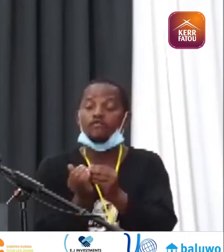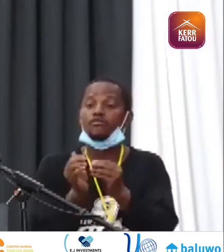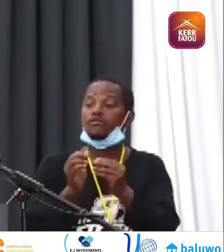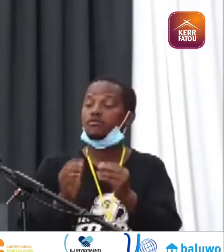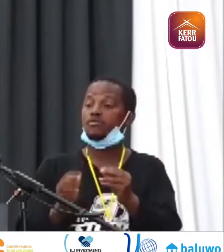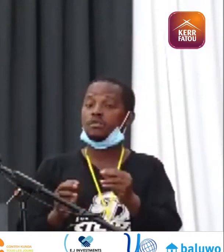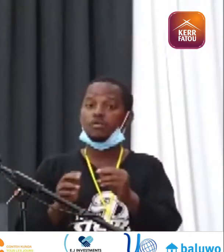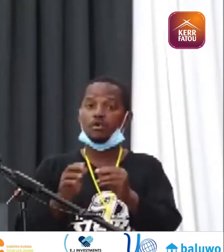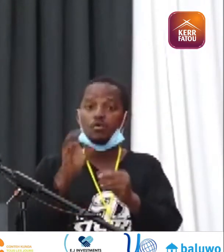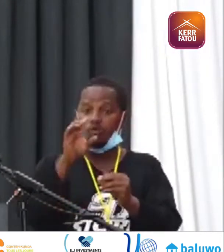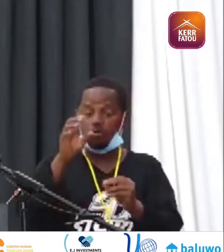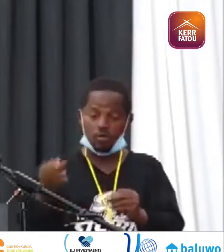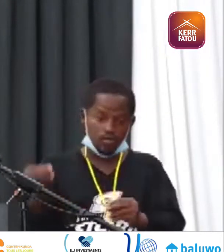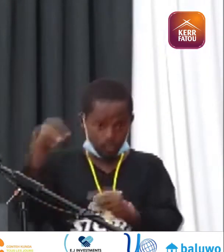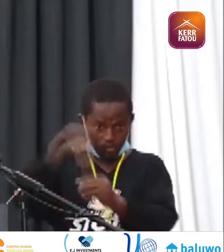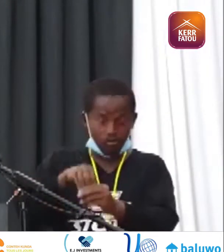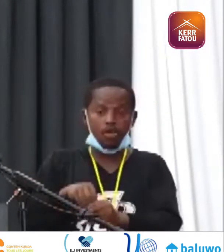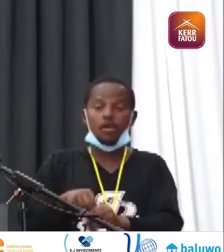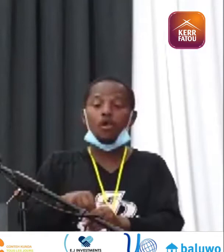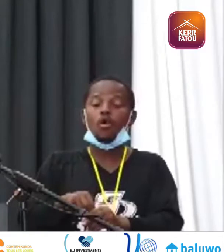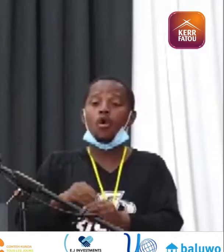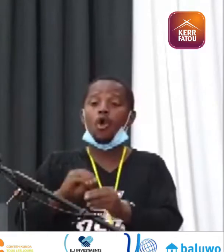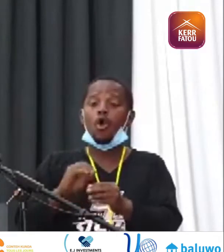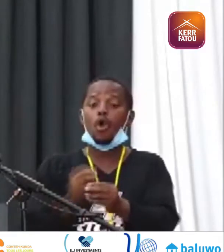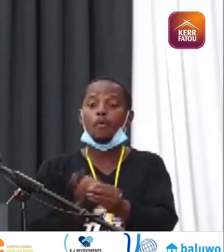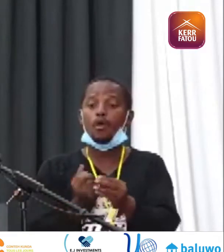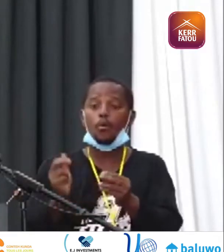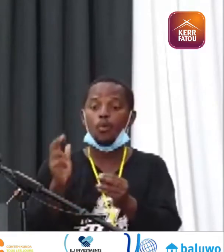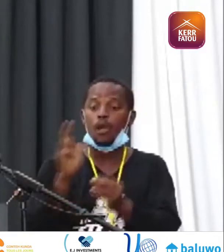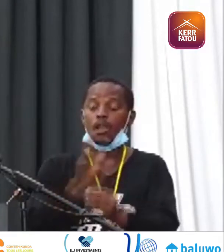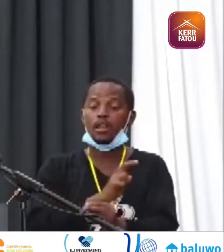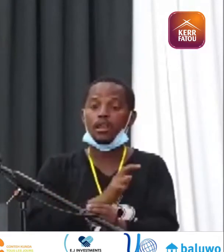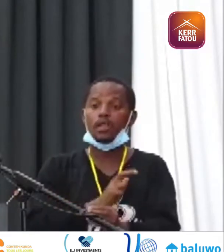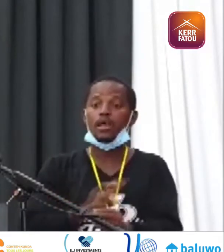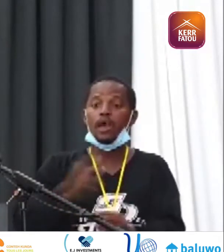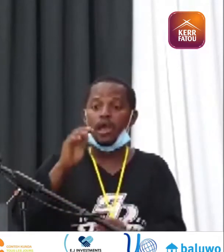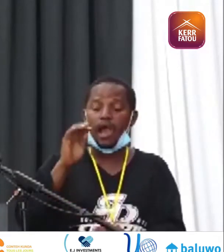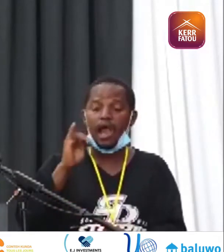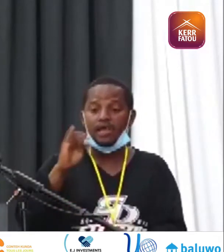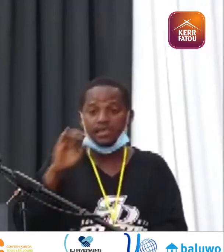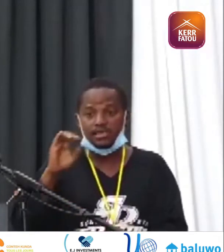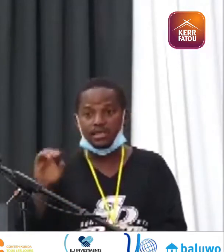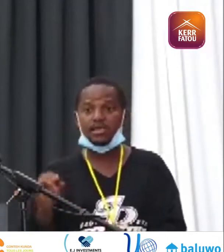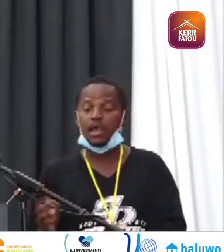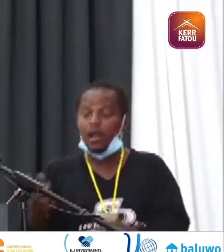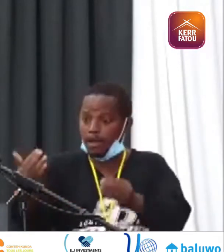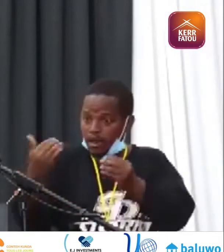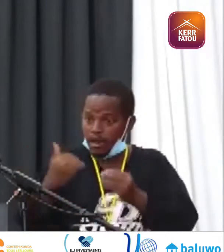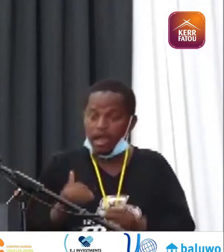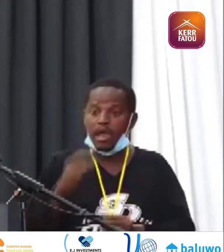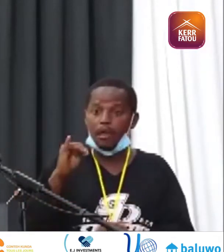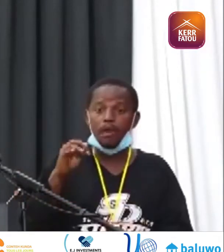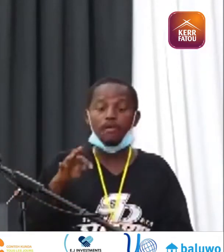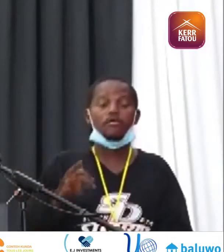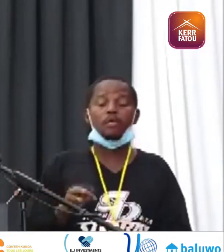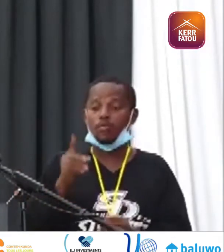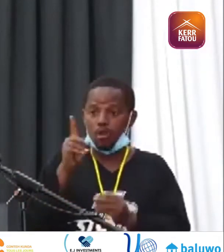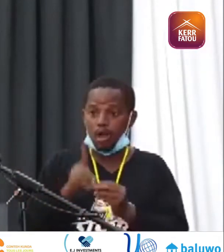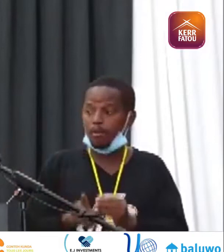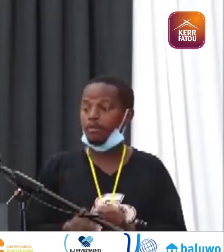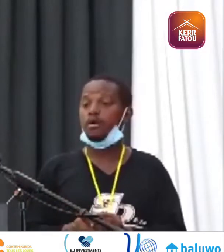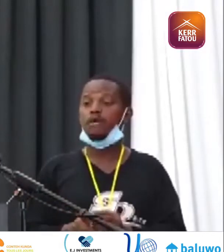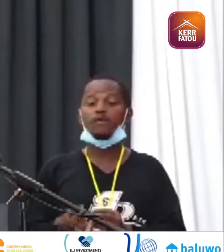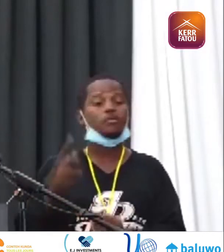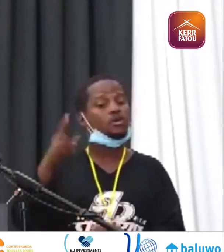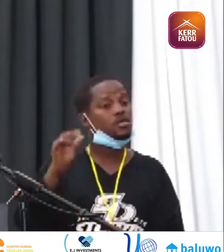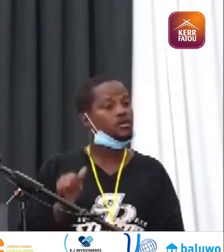nations, rejoining the Commonwealth, the ICC, and bringing back the IMF program after years